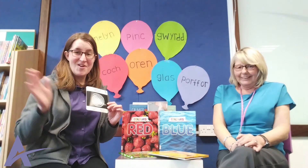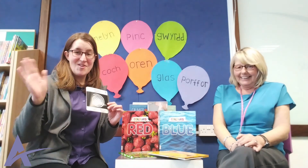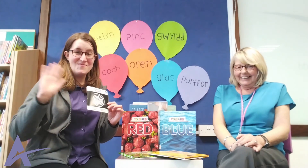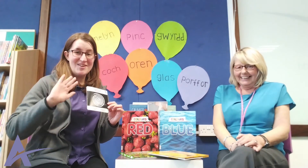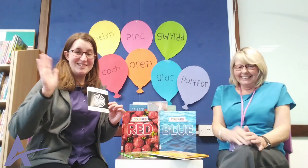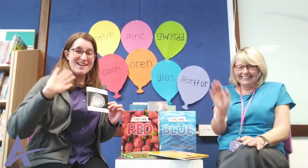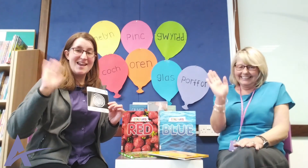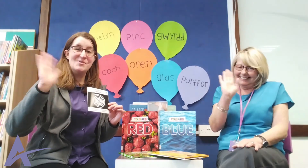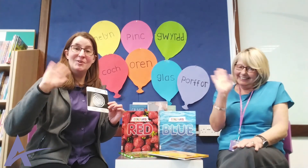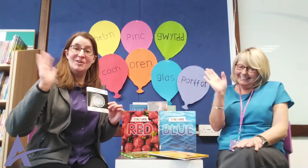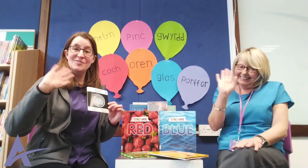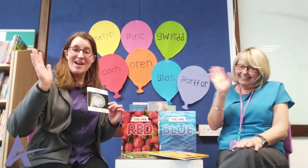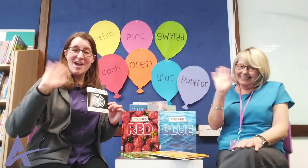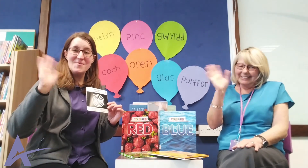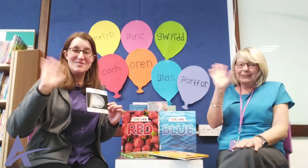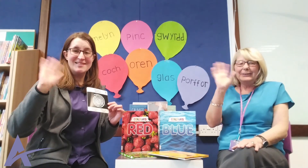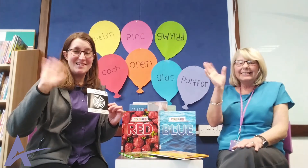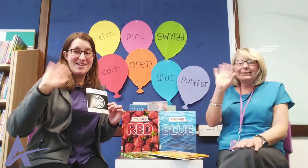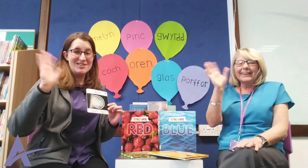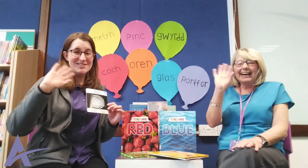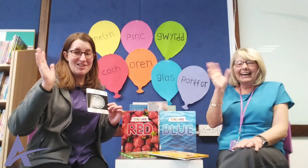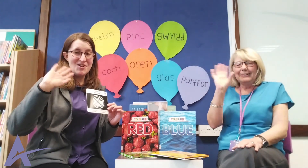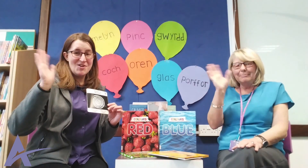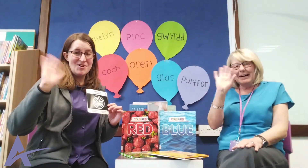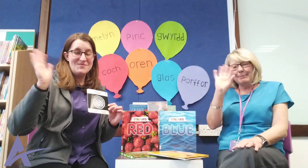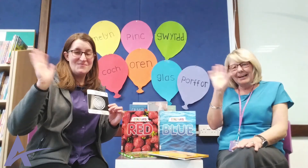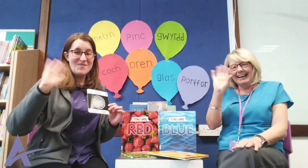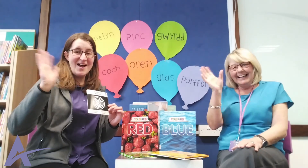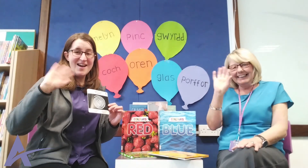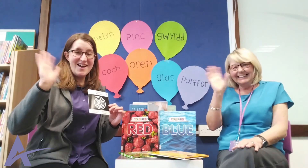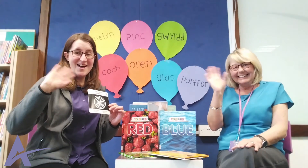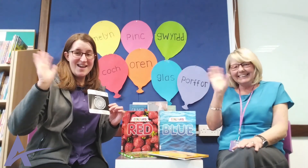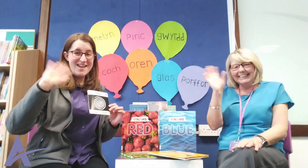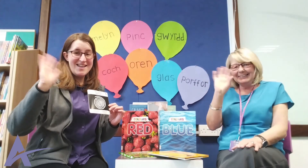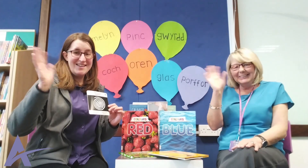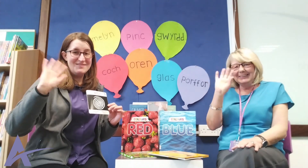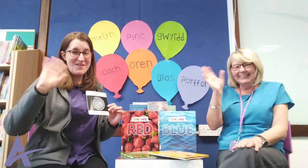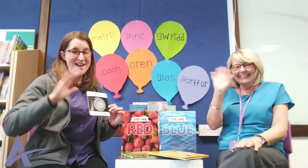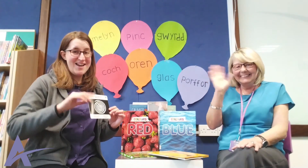very much. And hoi au revoir. We'll see you soon. Bye-bye. Bye. See you soon. Bye.